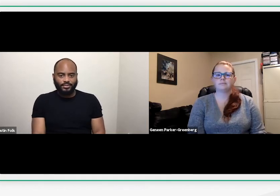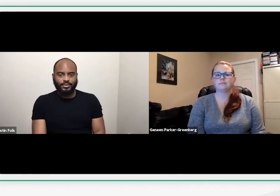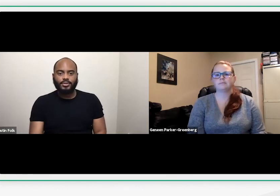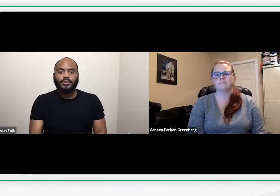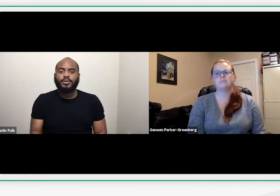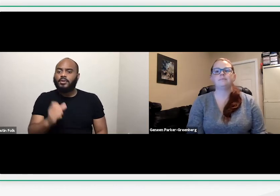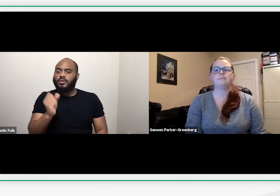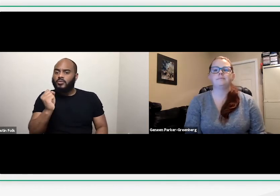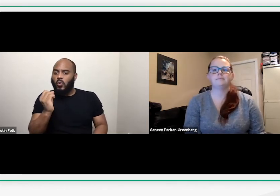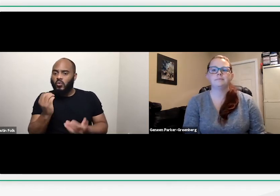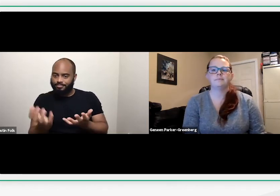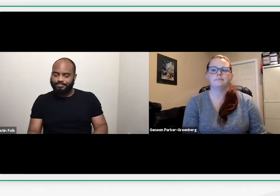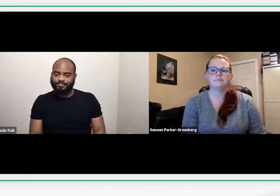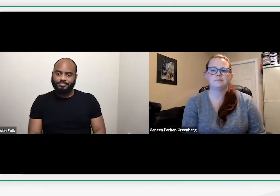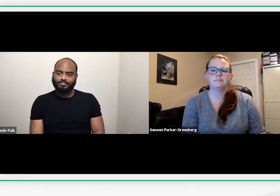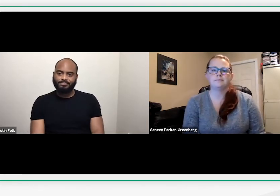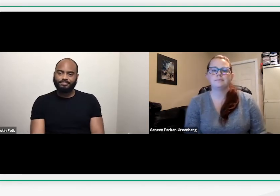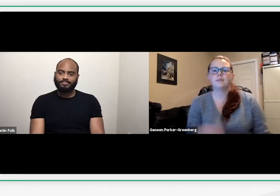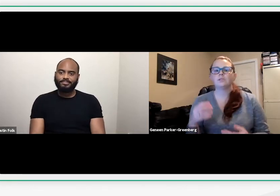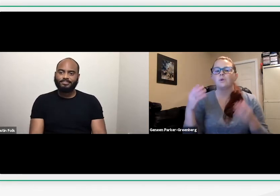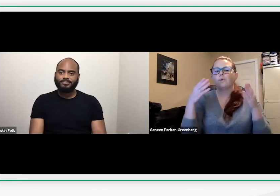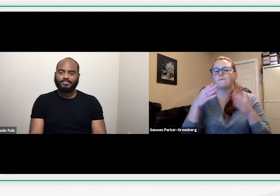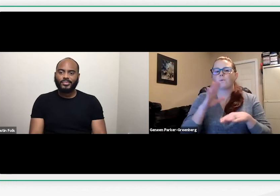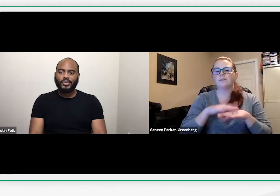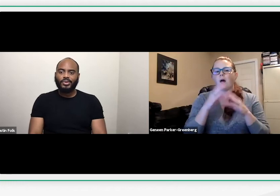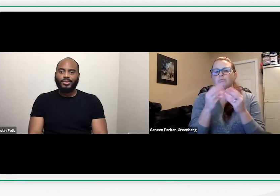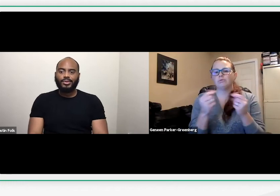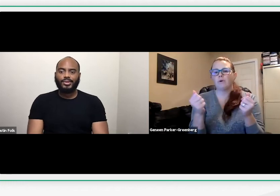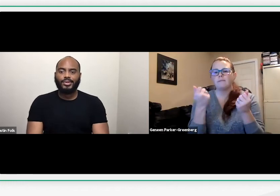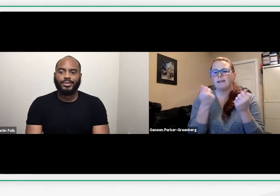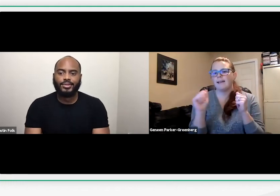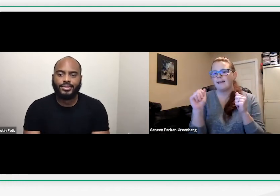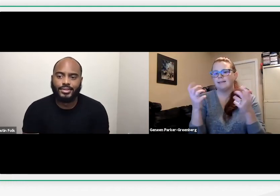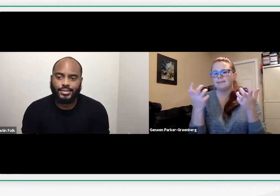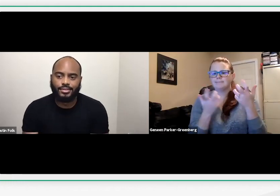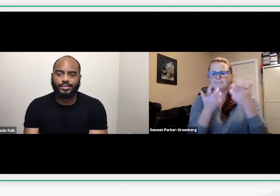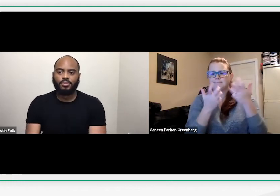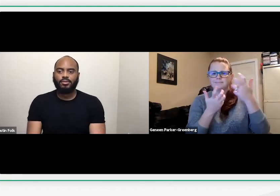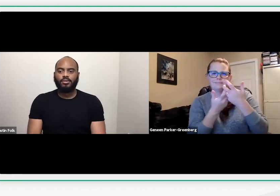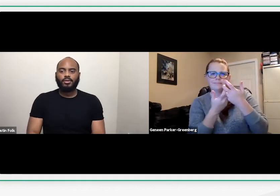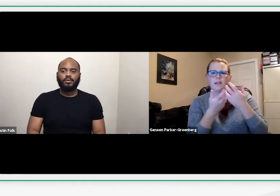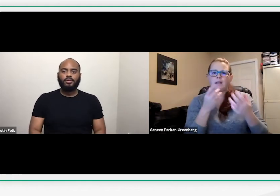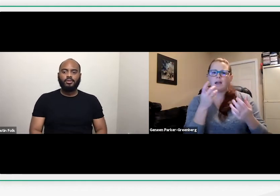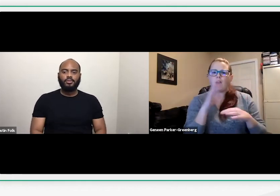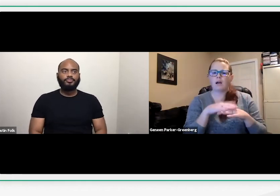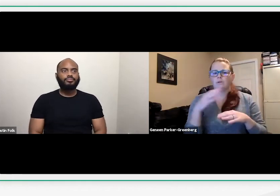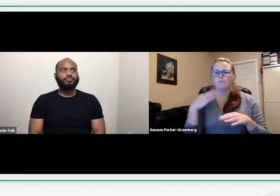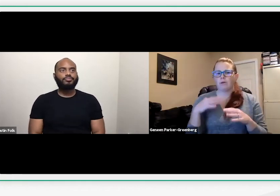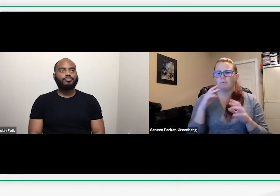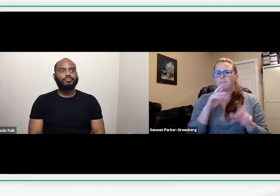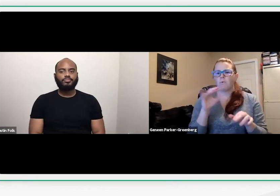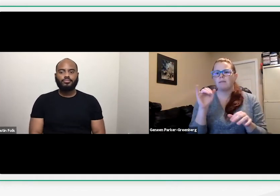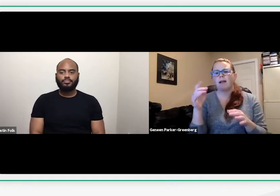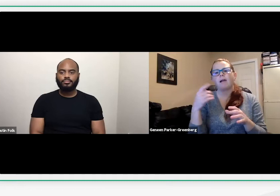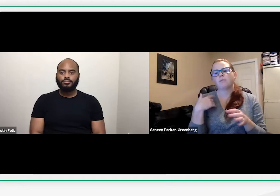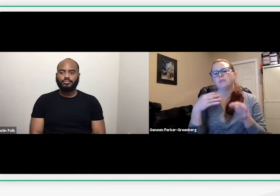good. So just want to remind everybody of that. So let's look at the scenario now. And focus on